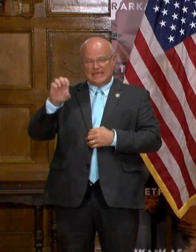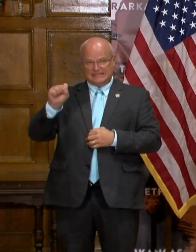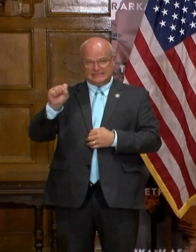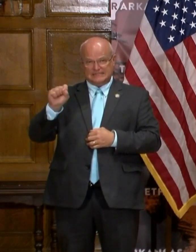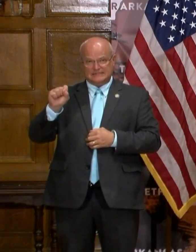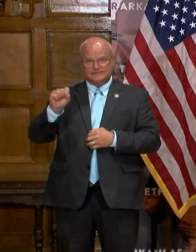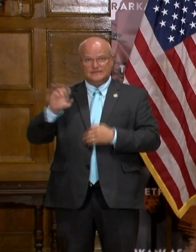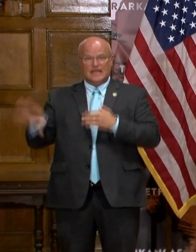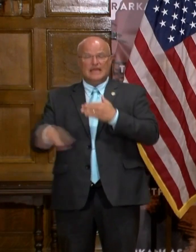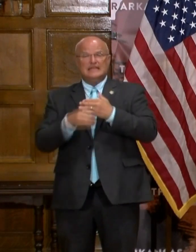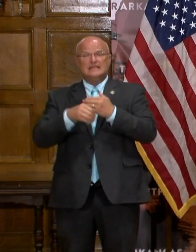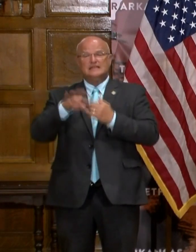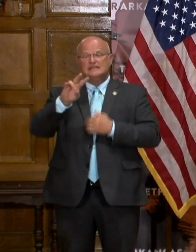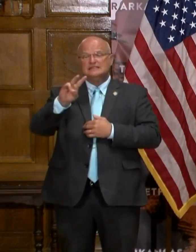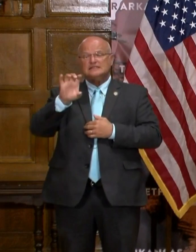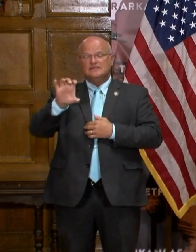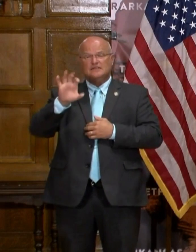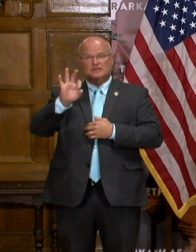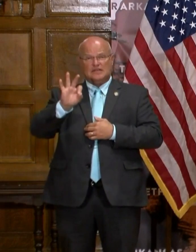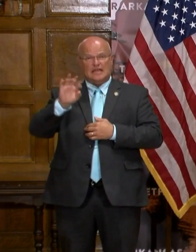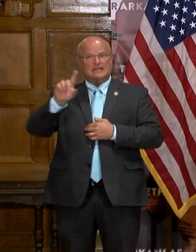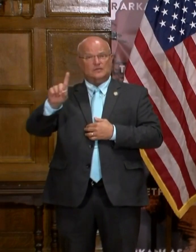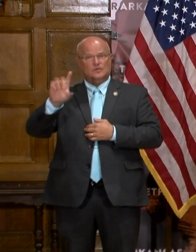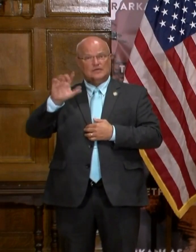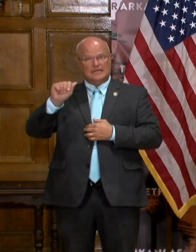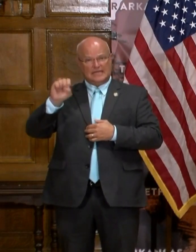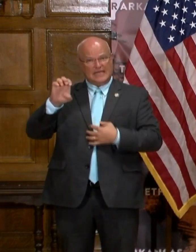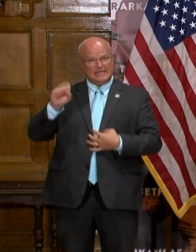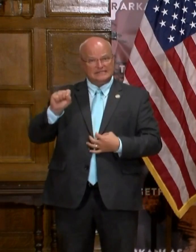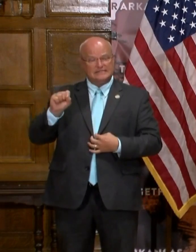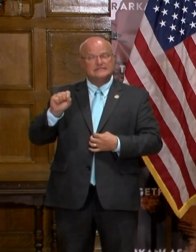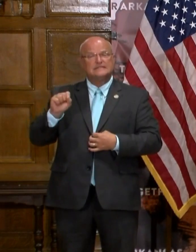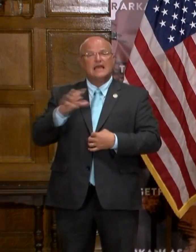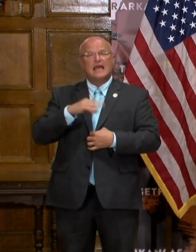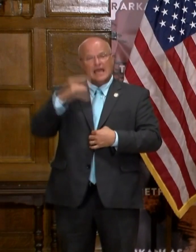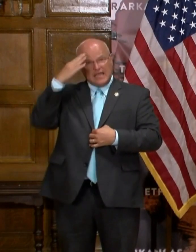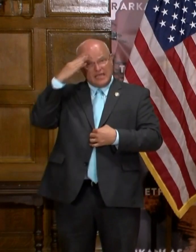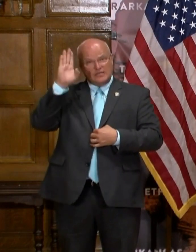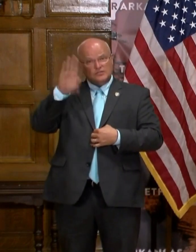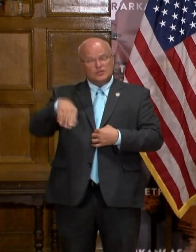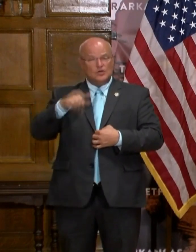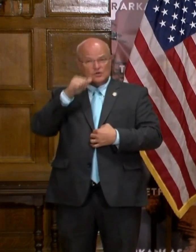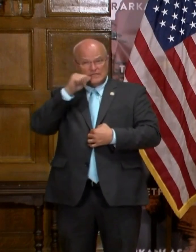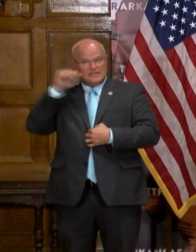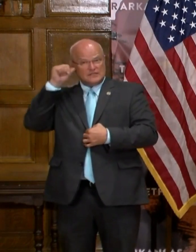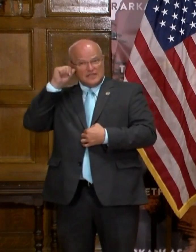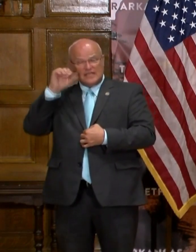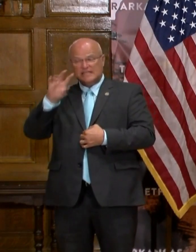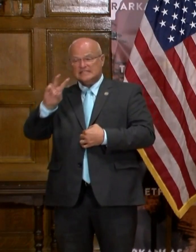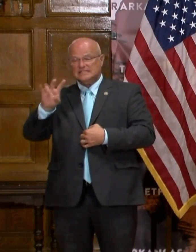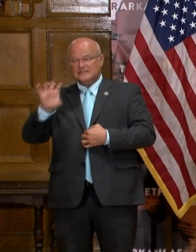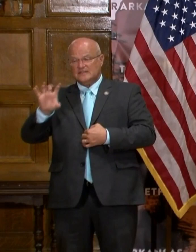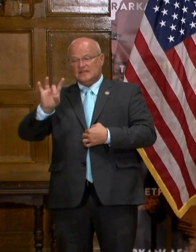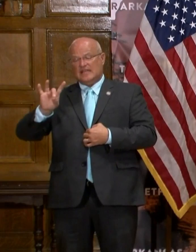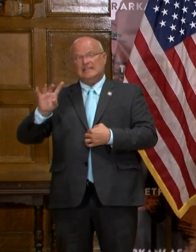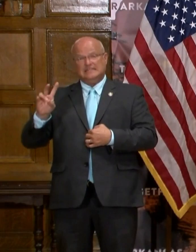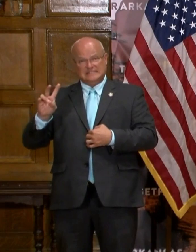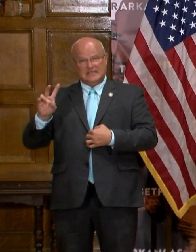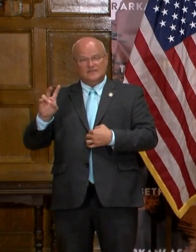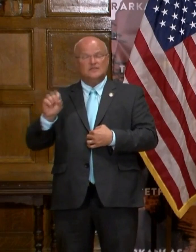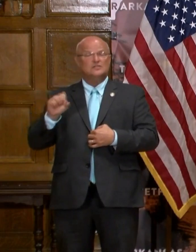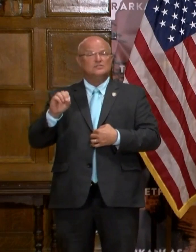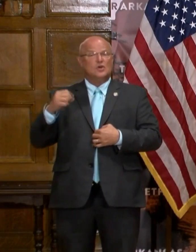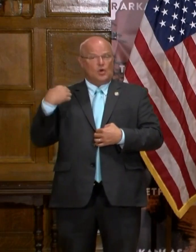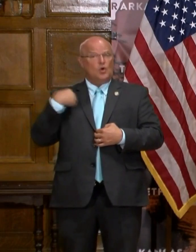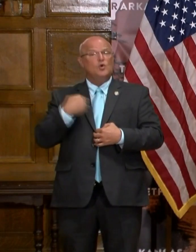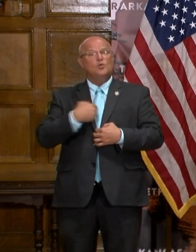we have an additional 791 cases, and as you'll know, yesterday was 787, so